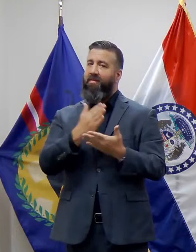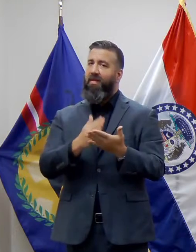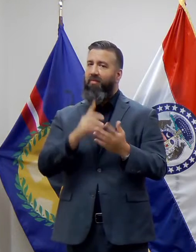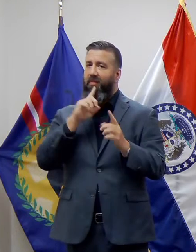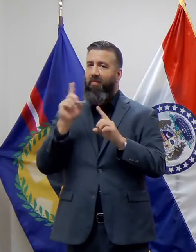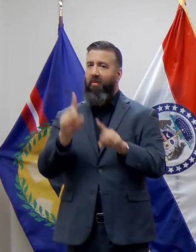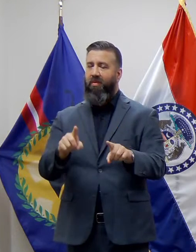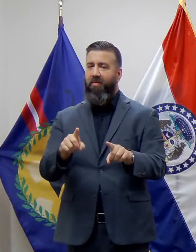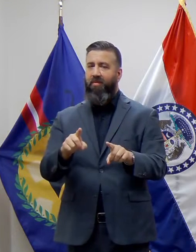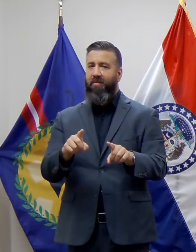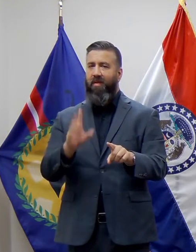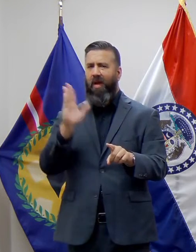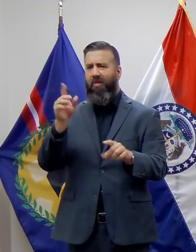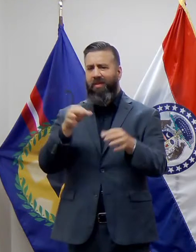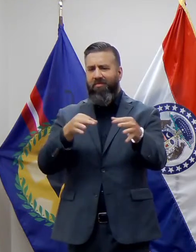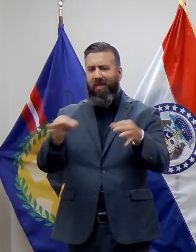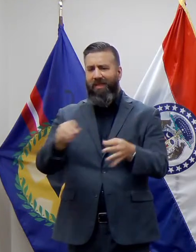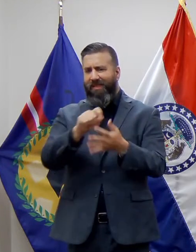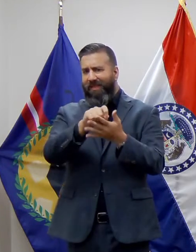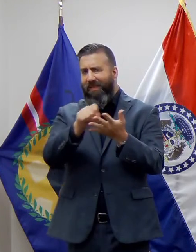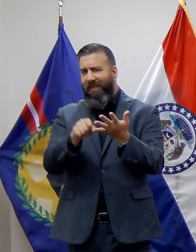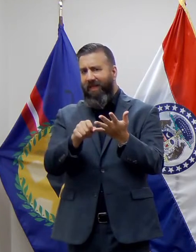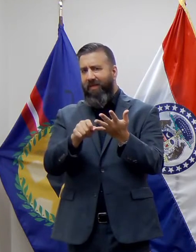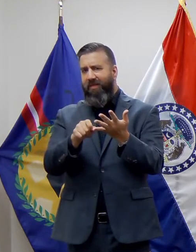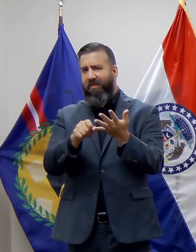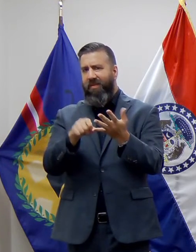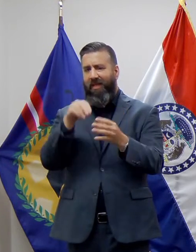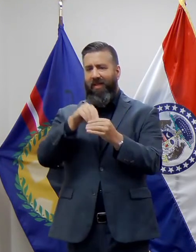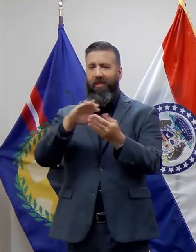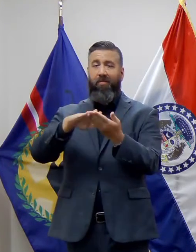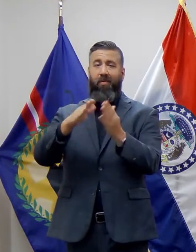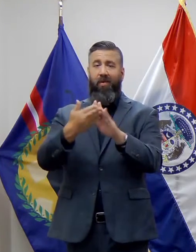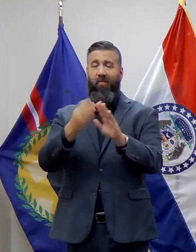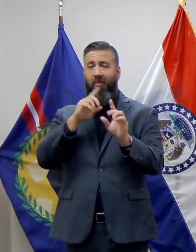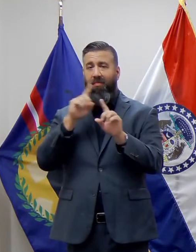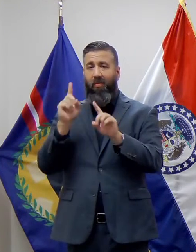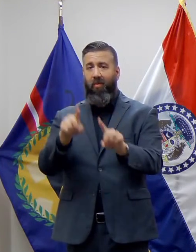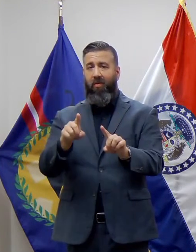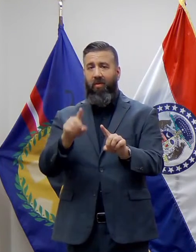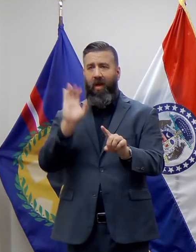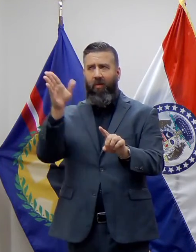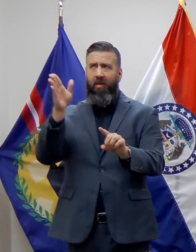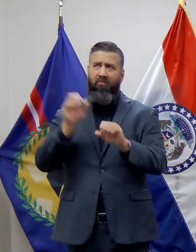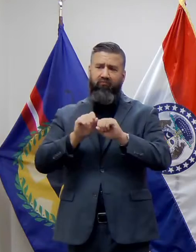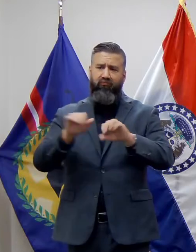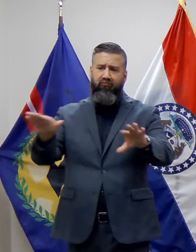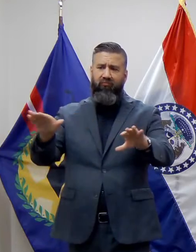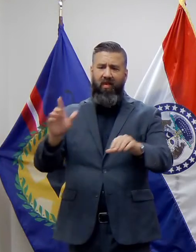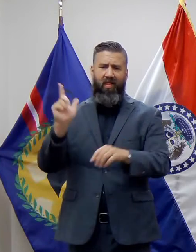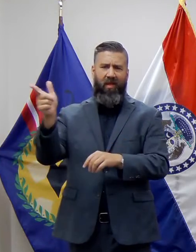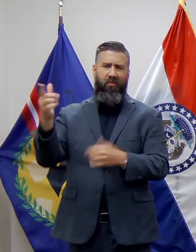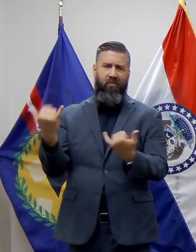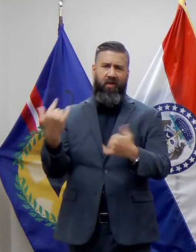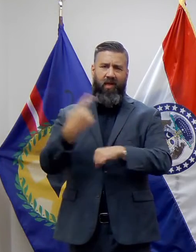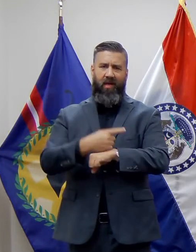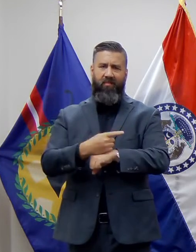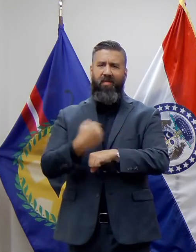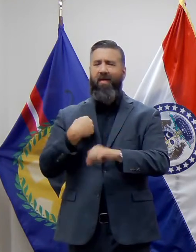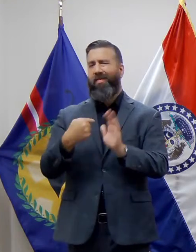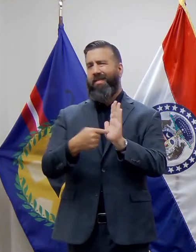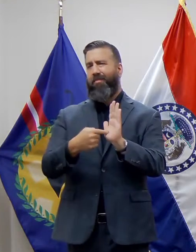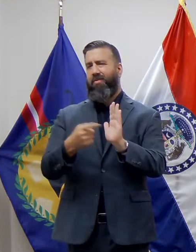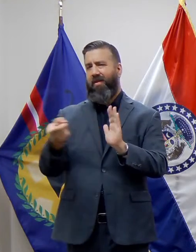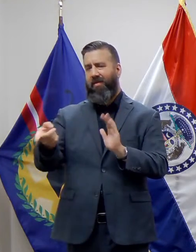We'll detail that in our community report that'll be released later on today, and we'll have some